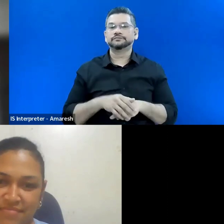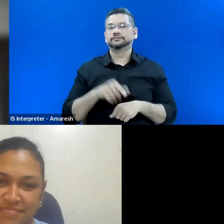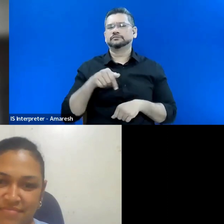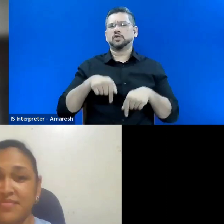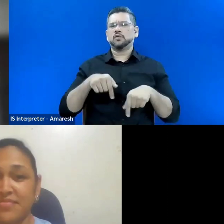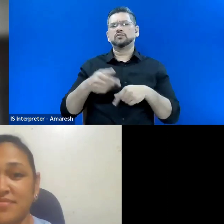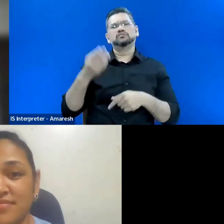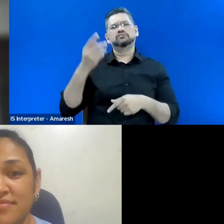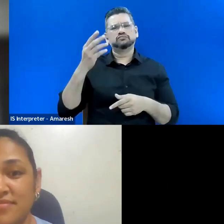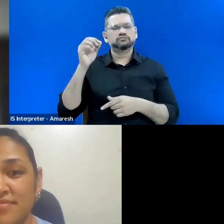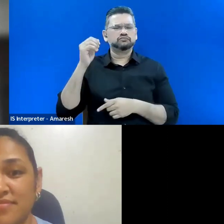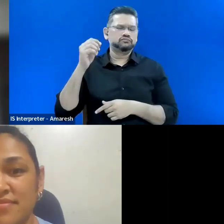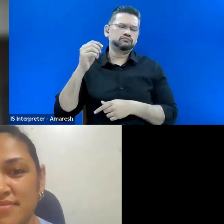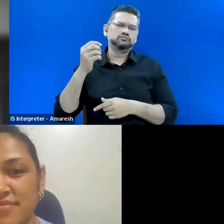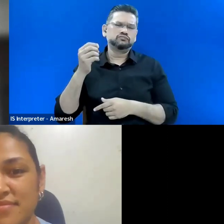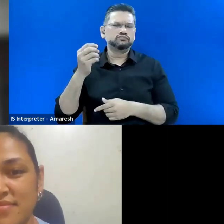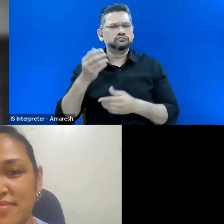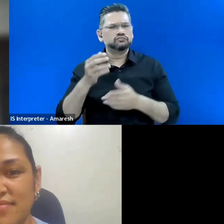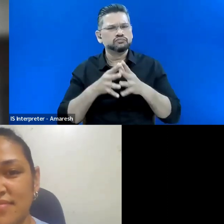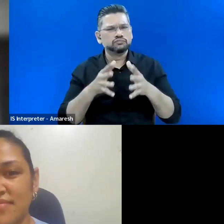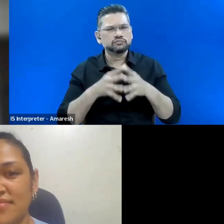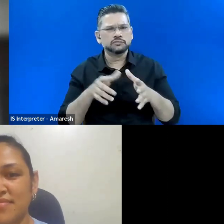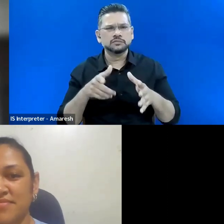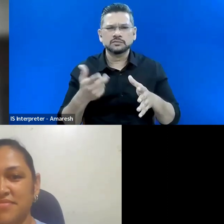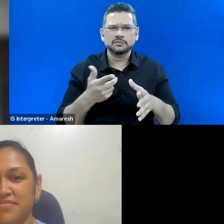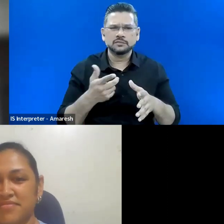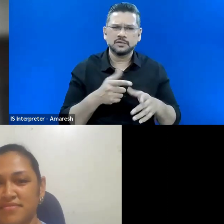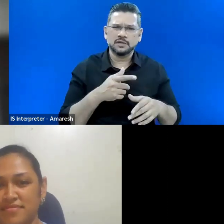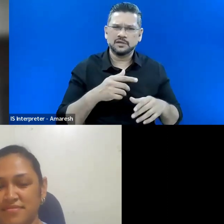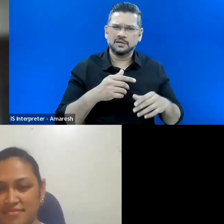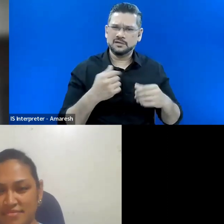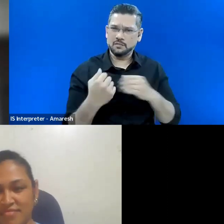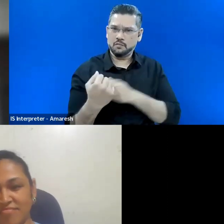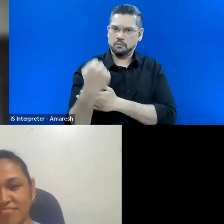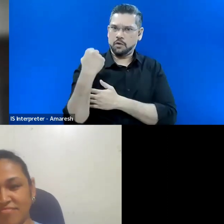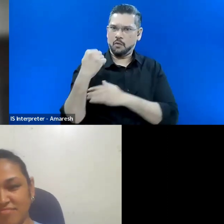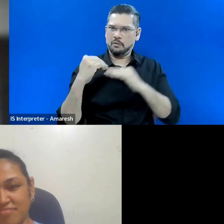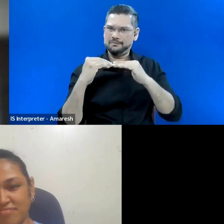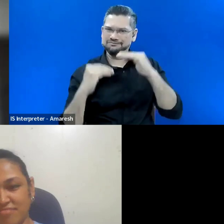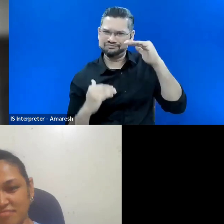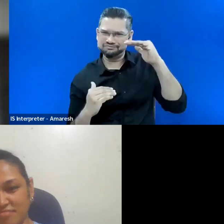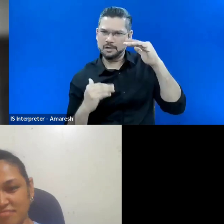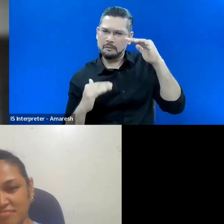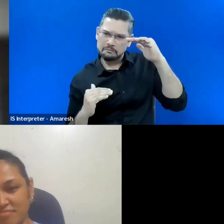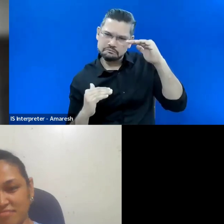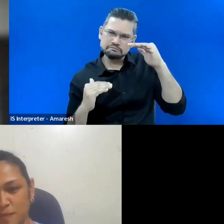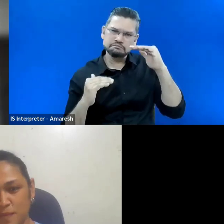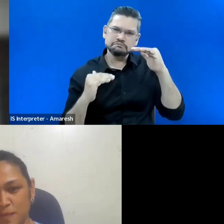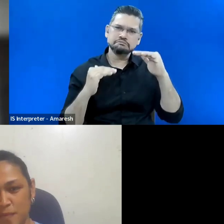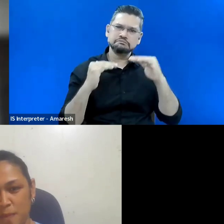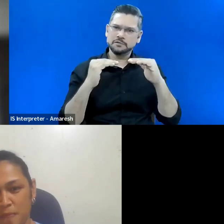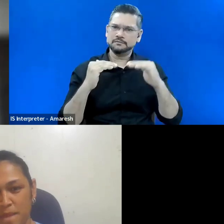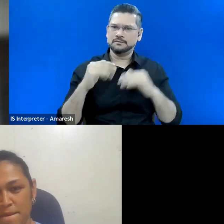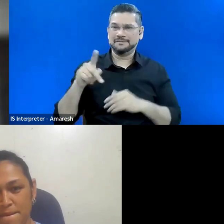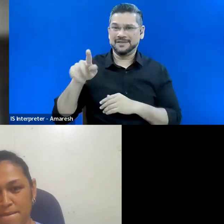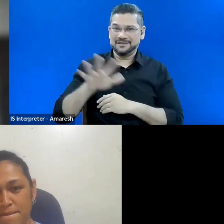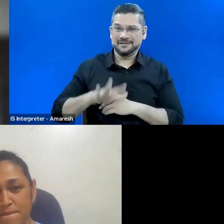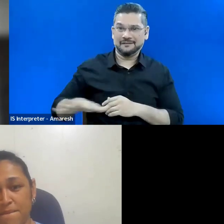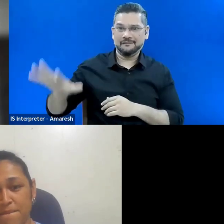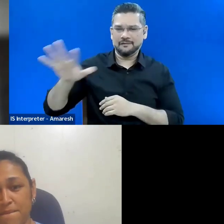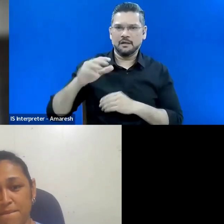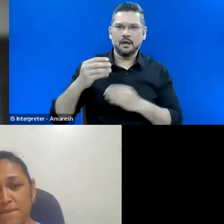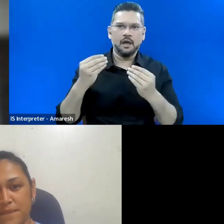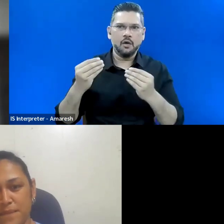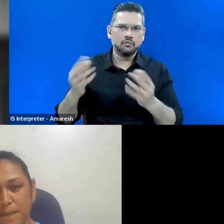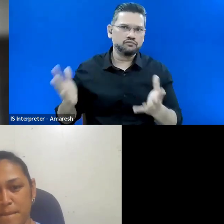power imbalances and strengthen the movement of youth with psychosocial disabilities in the Pacific, and how to provide